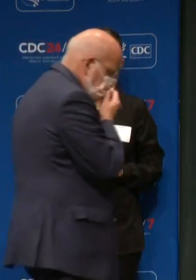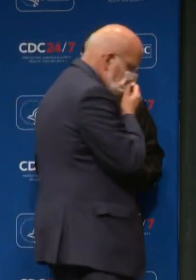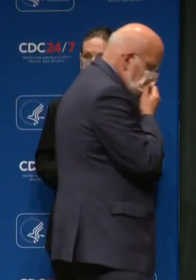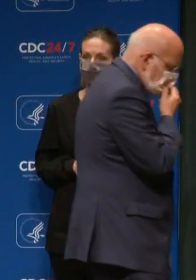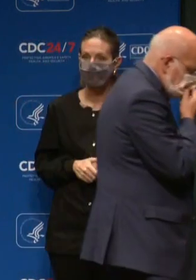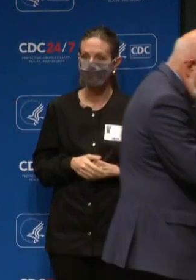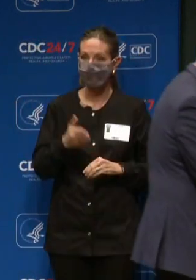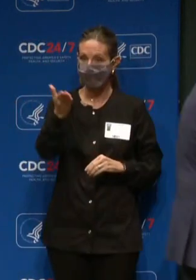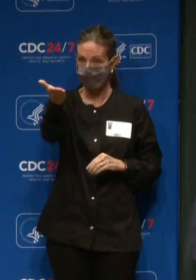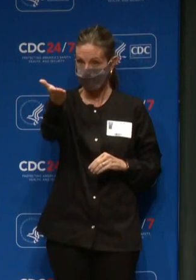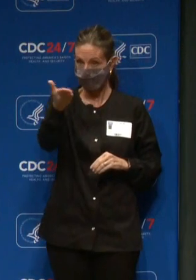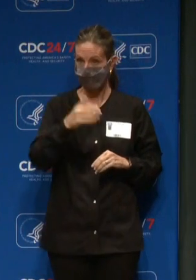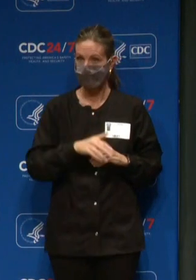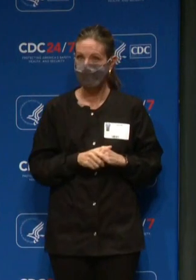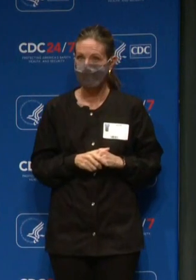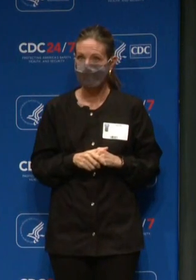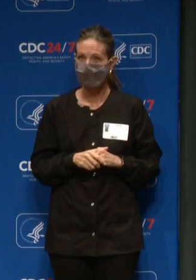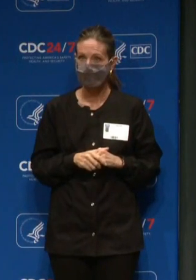Yes, in the middle.